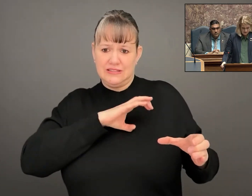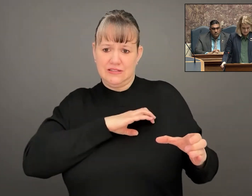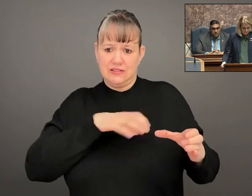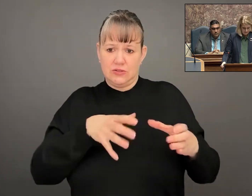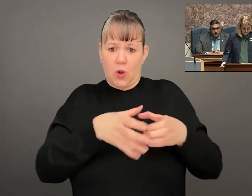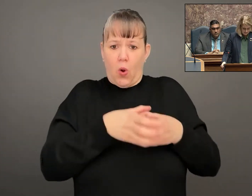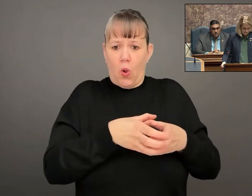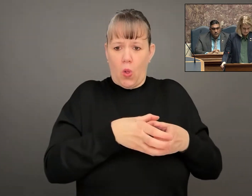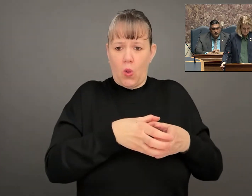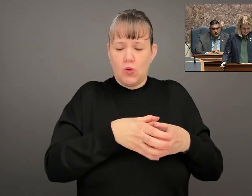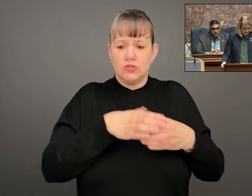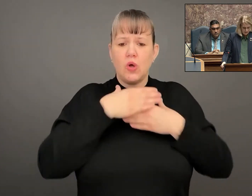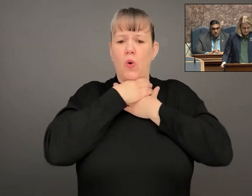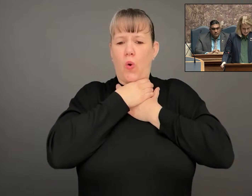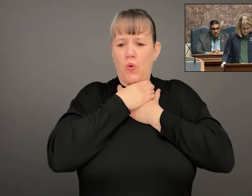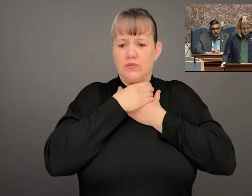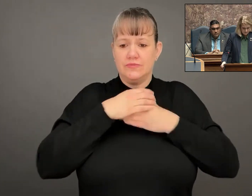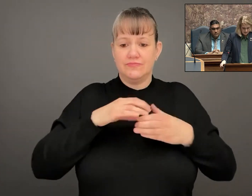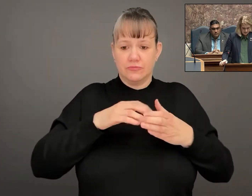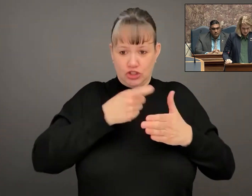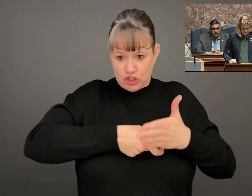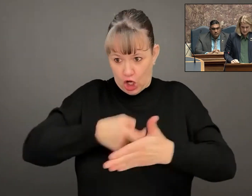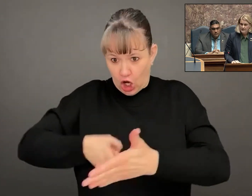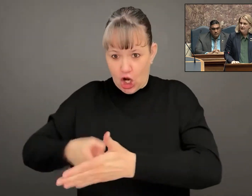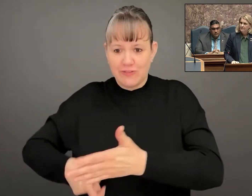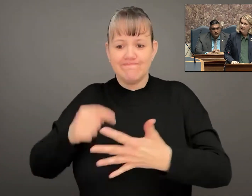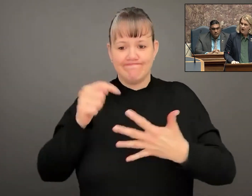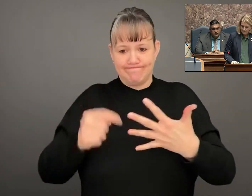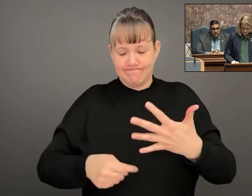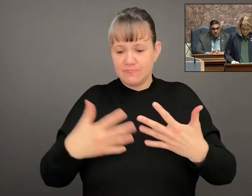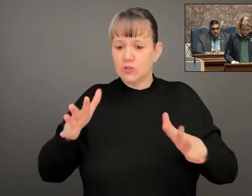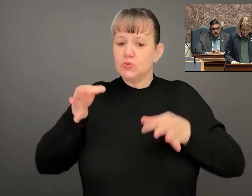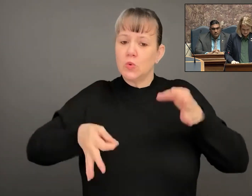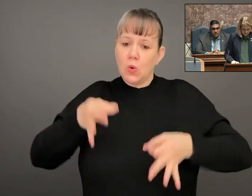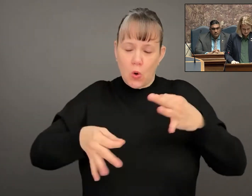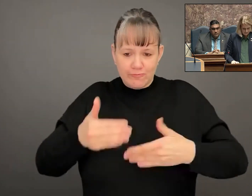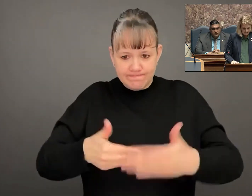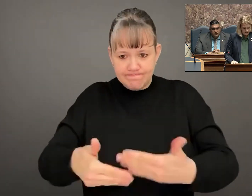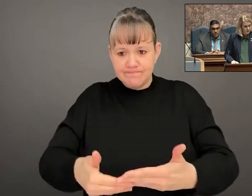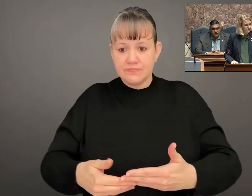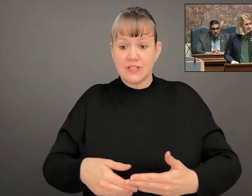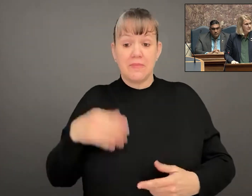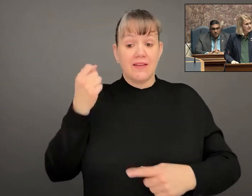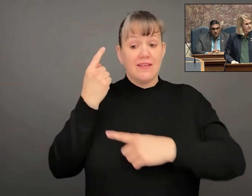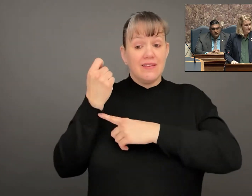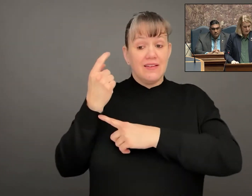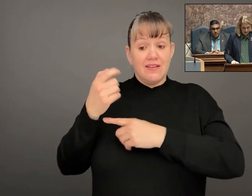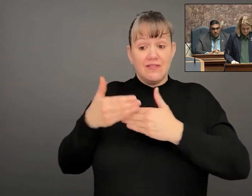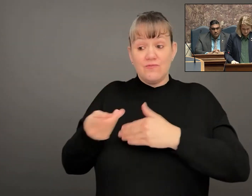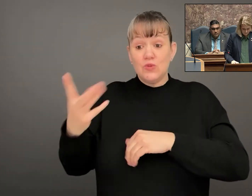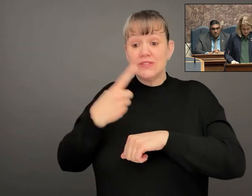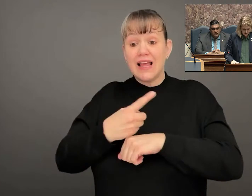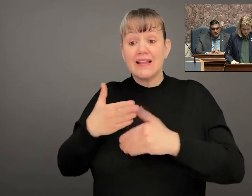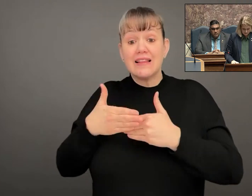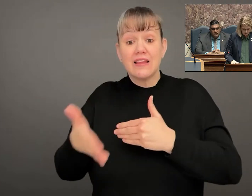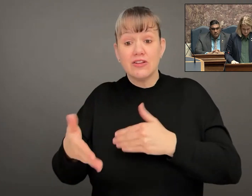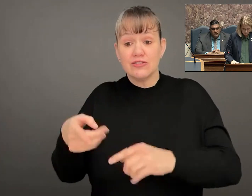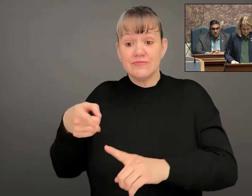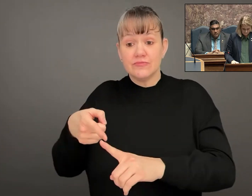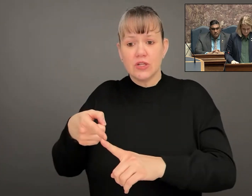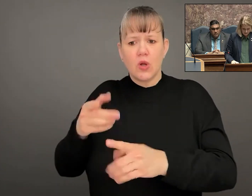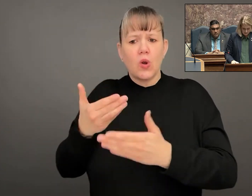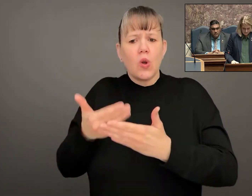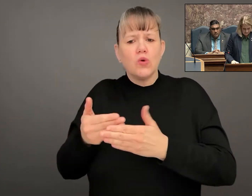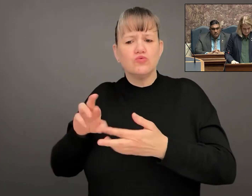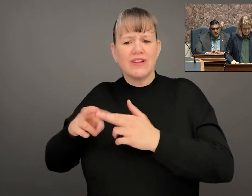multiple violent offenses. Days after the initial incident, my office was contacted by a close relative of this very troubled